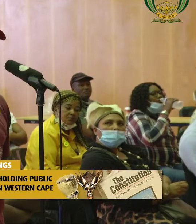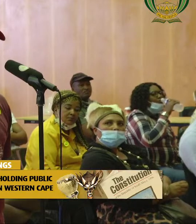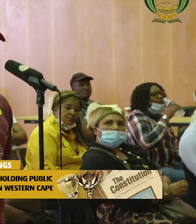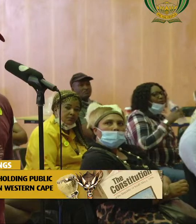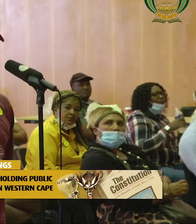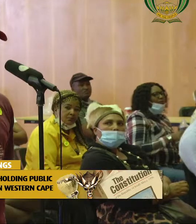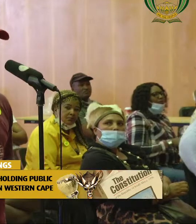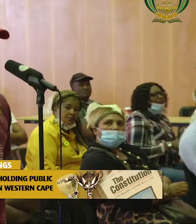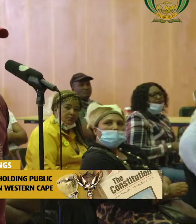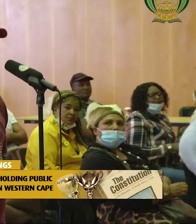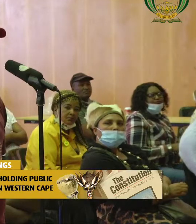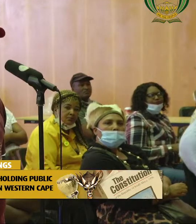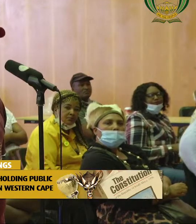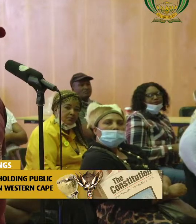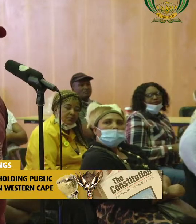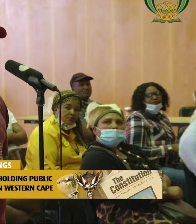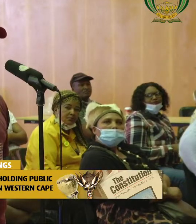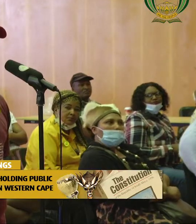Singamabomvana